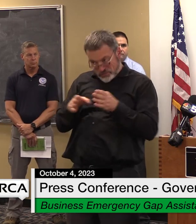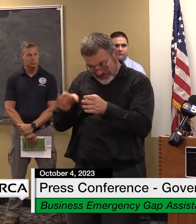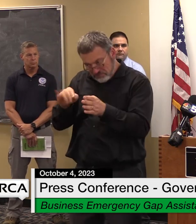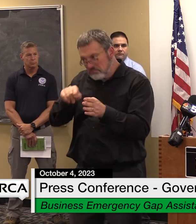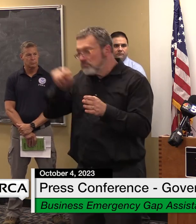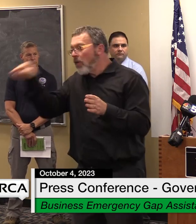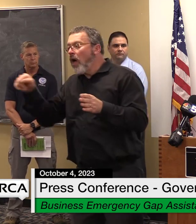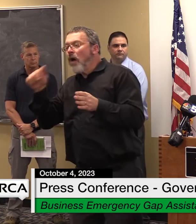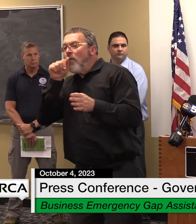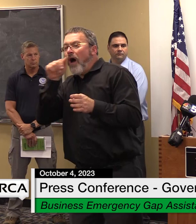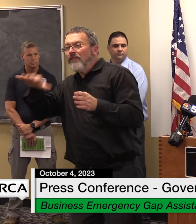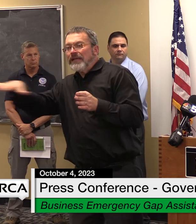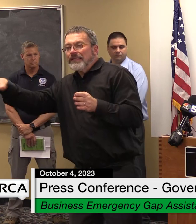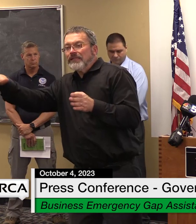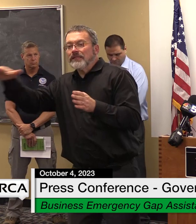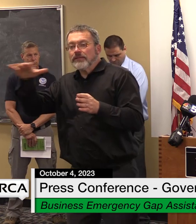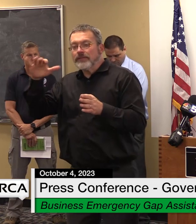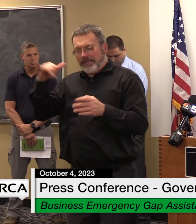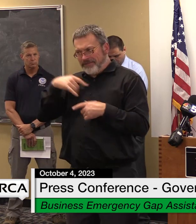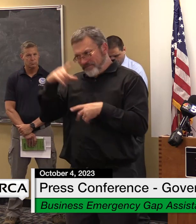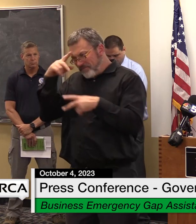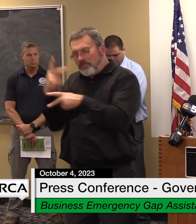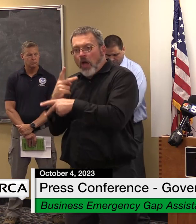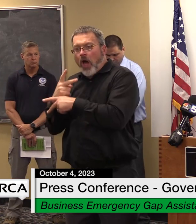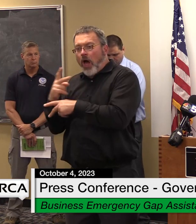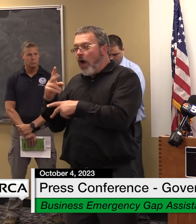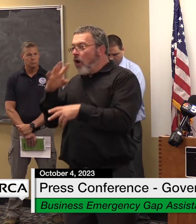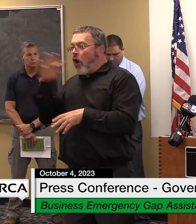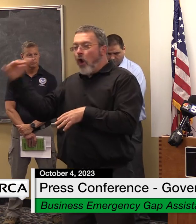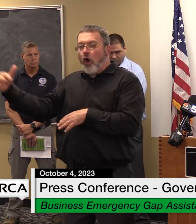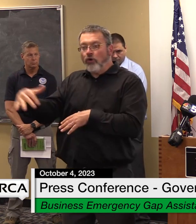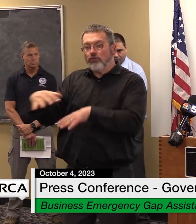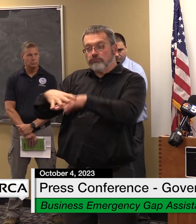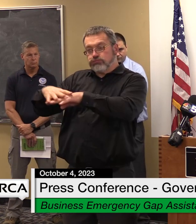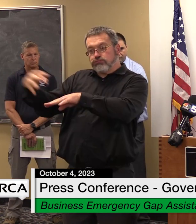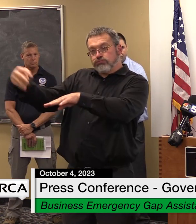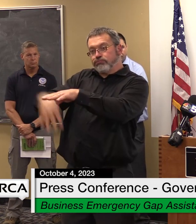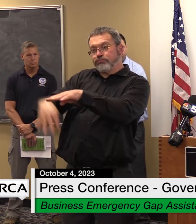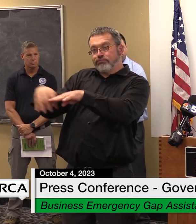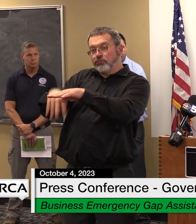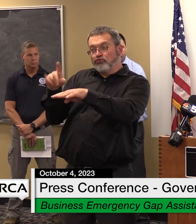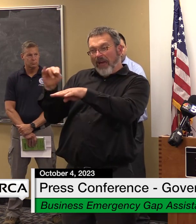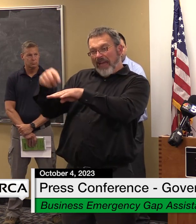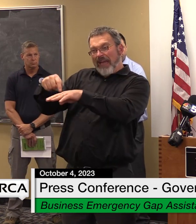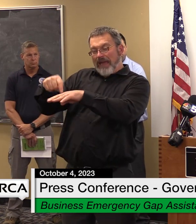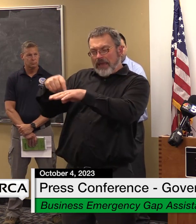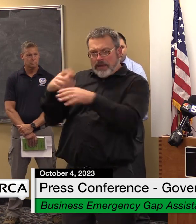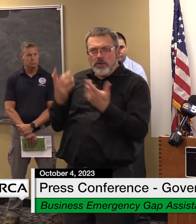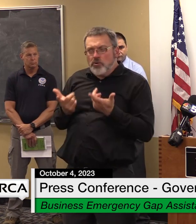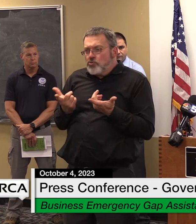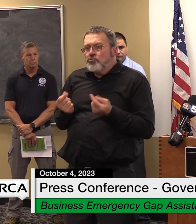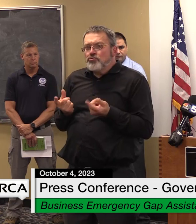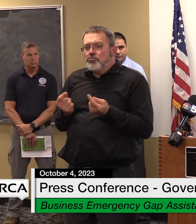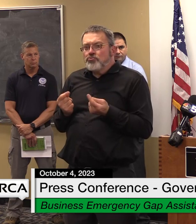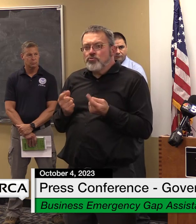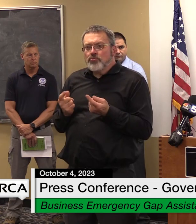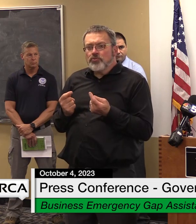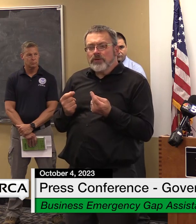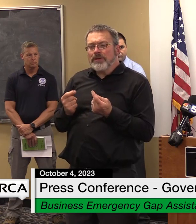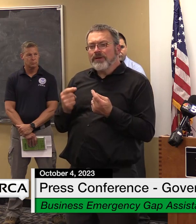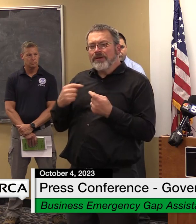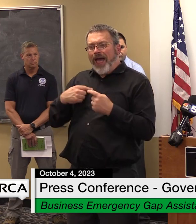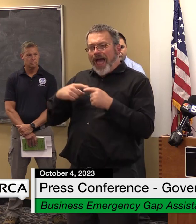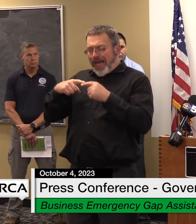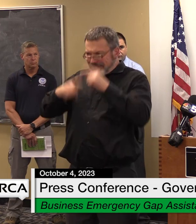communities, and also debris within the channels of the river. Right now, we're working on a variety of different solutions, including working with